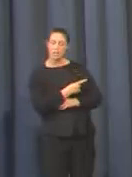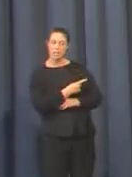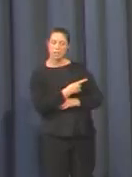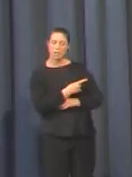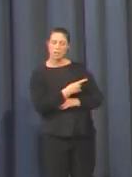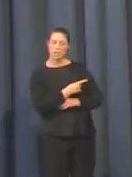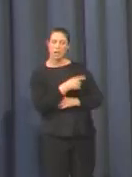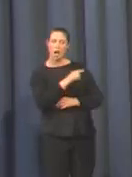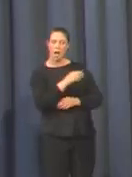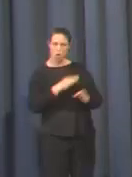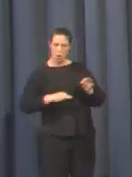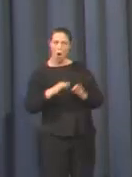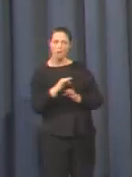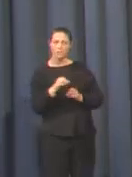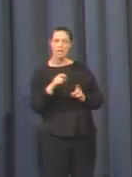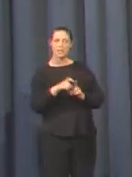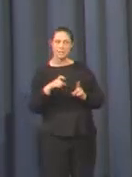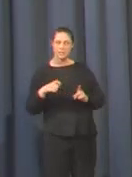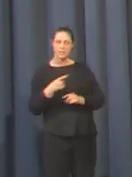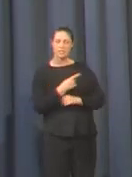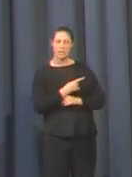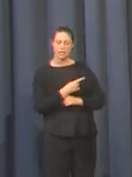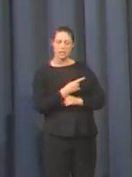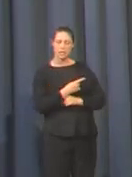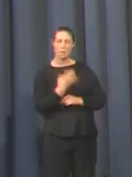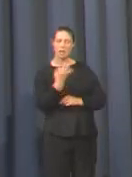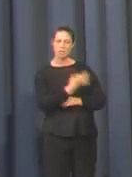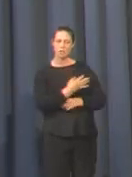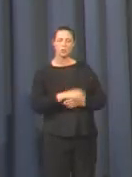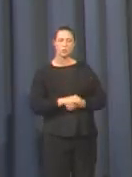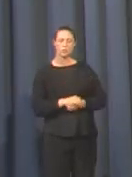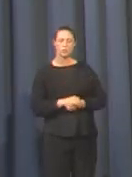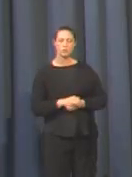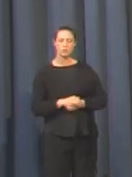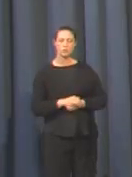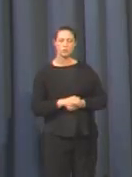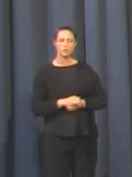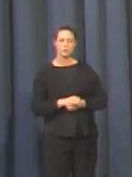Are you an officer of the DCC? I'm asking you a question.